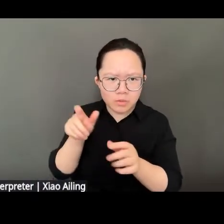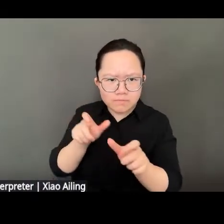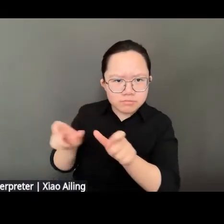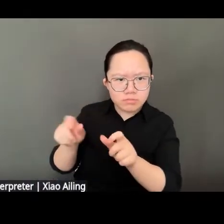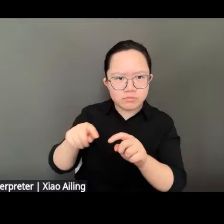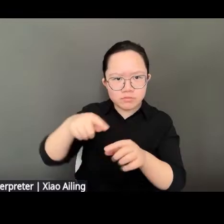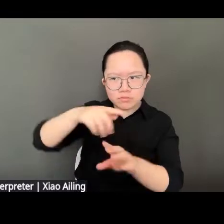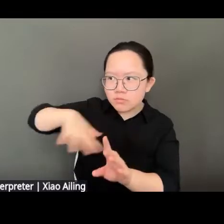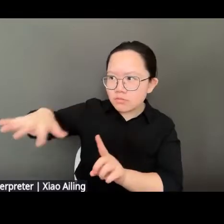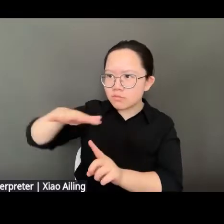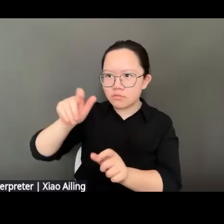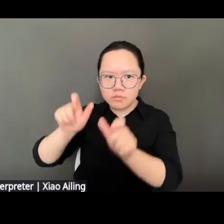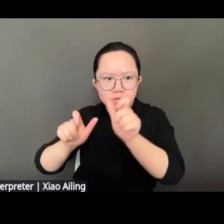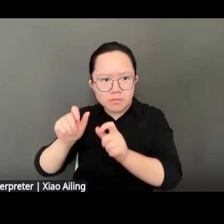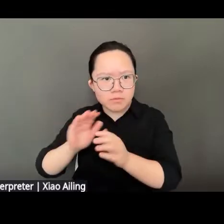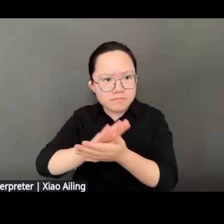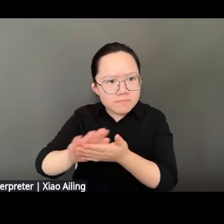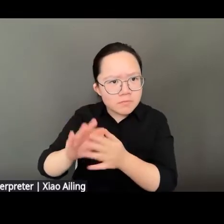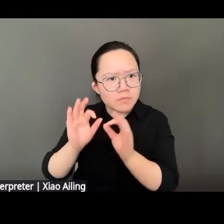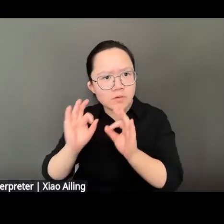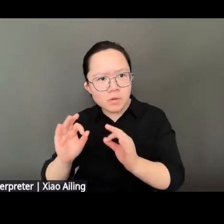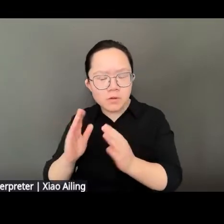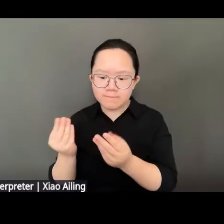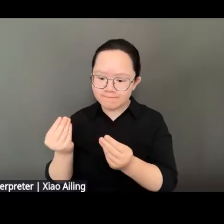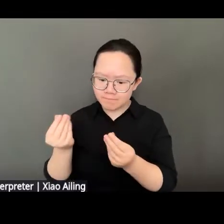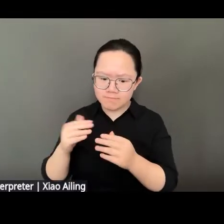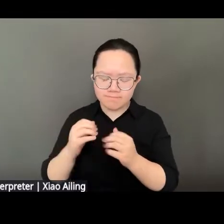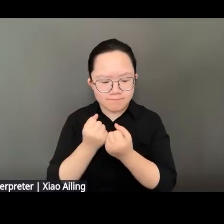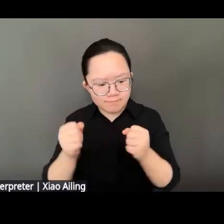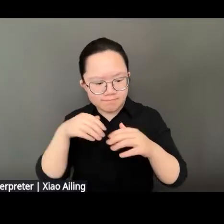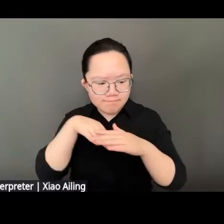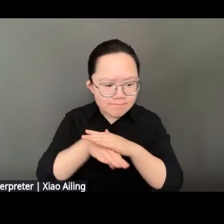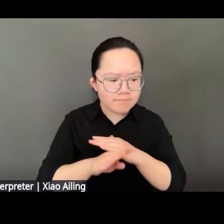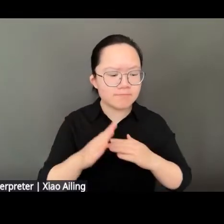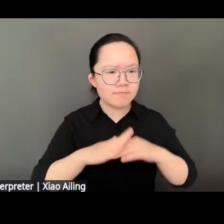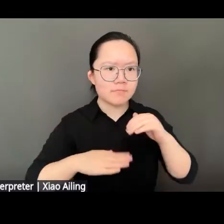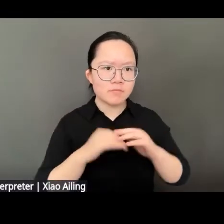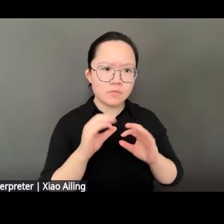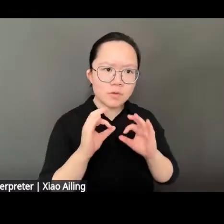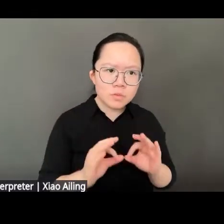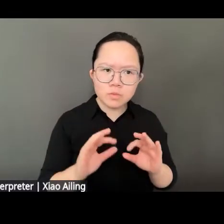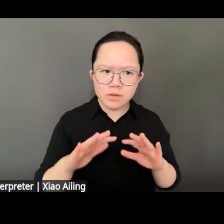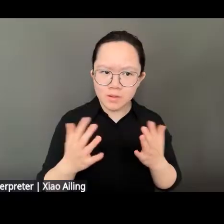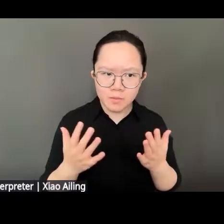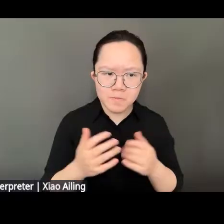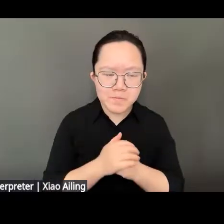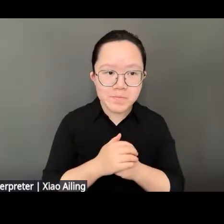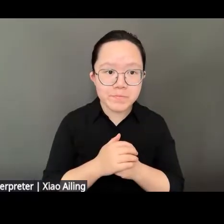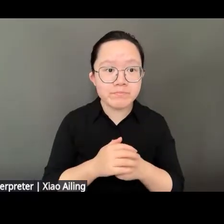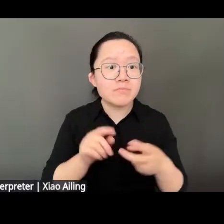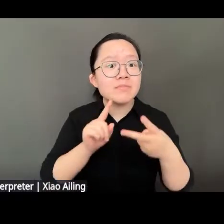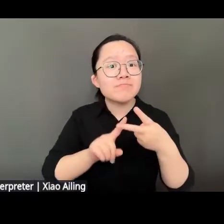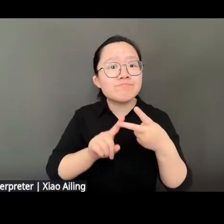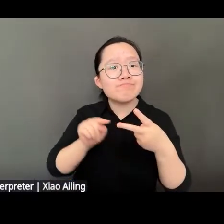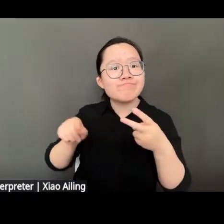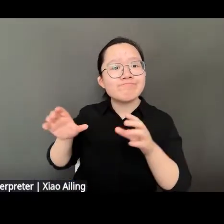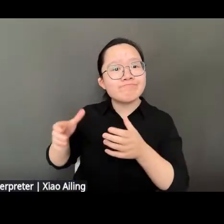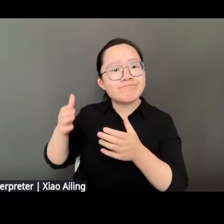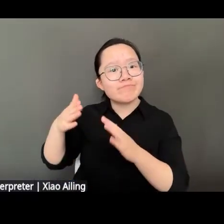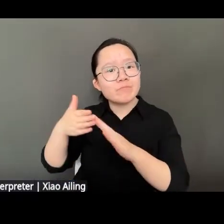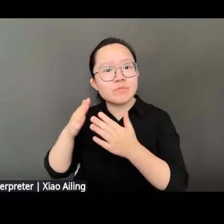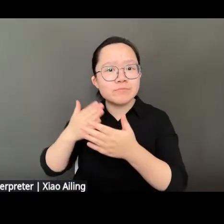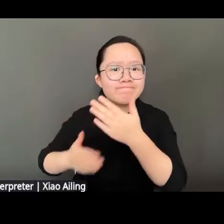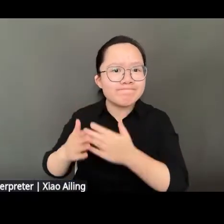representative organizations are experts in their own lives, as Brigitte just also referenced.